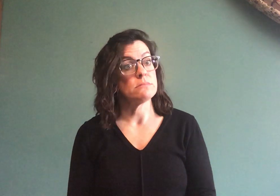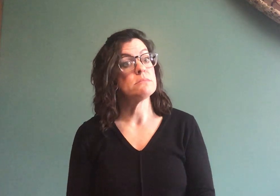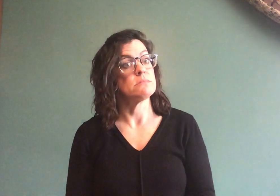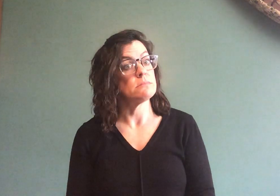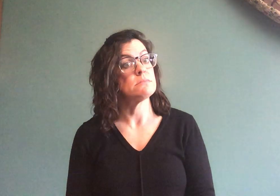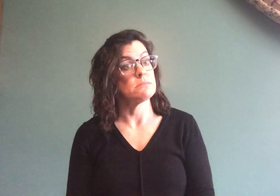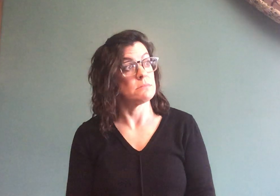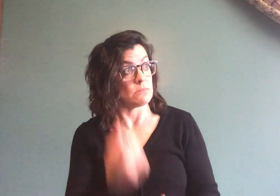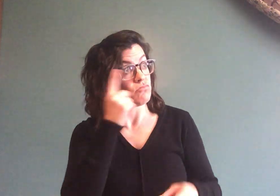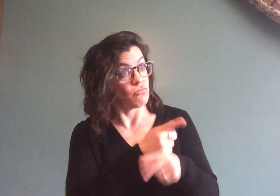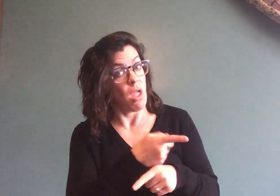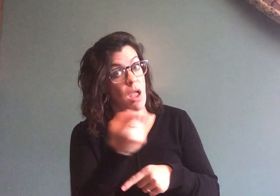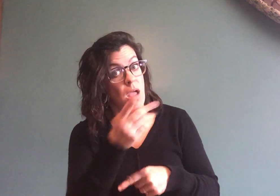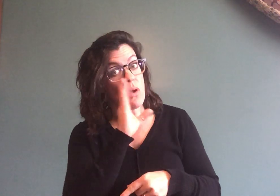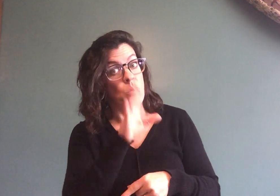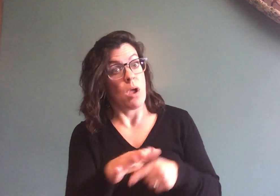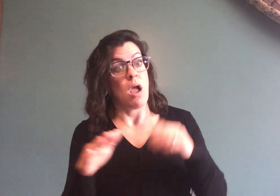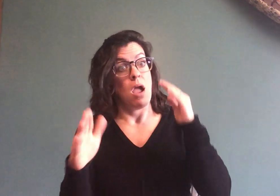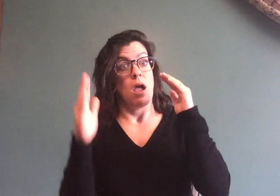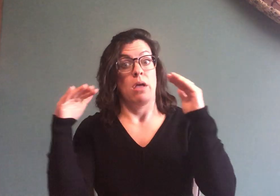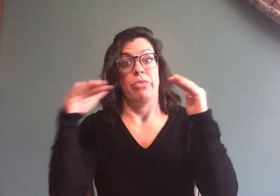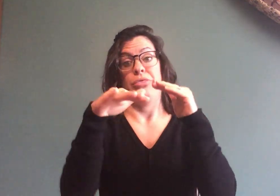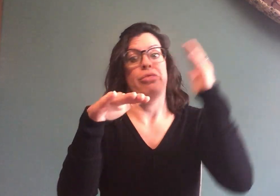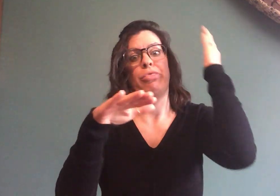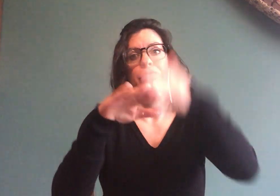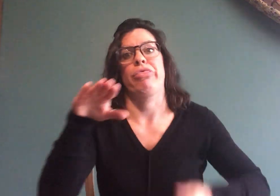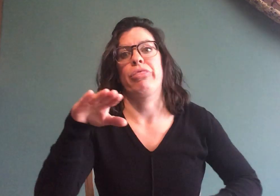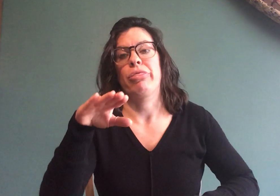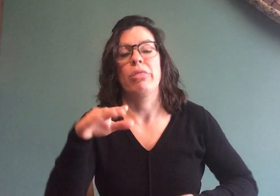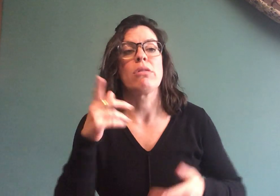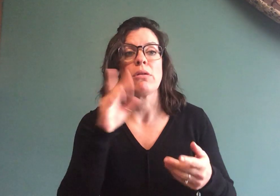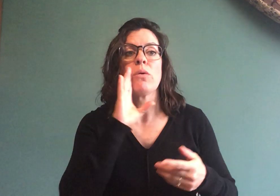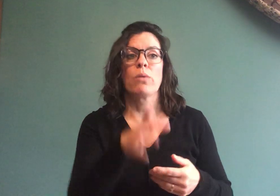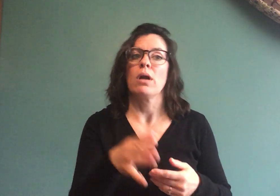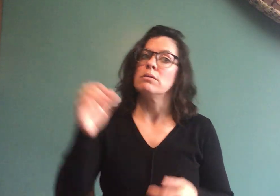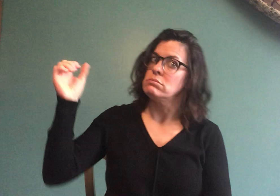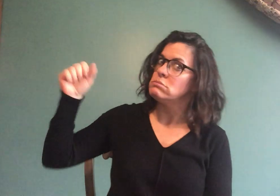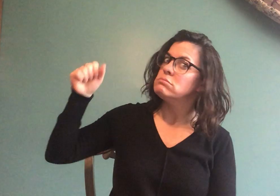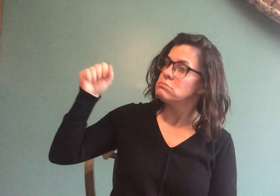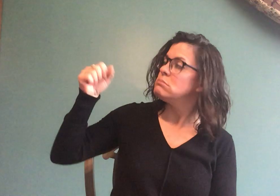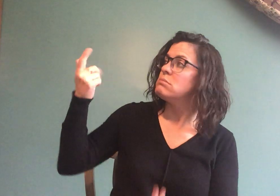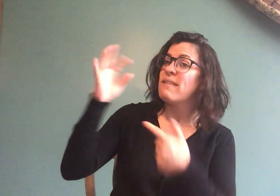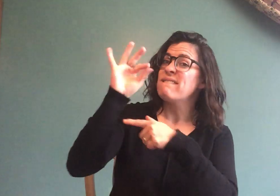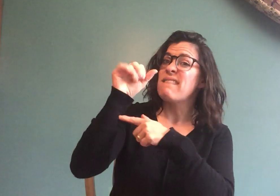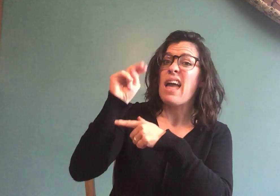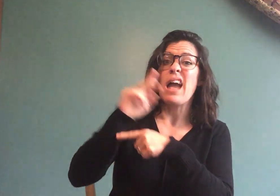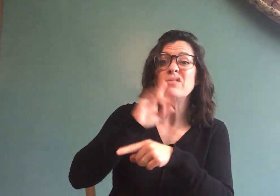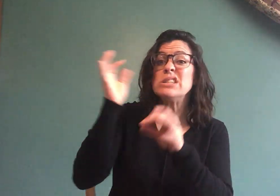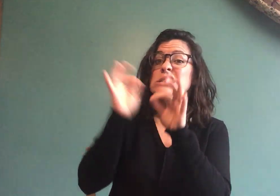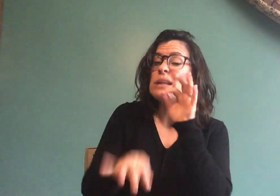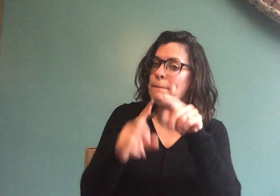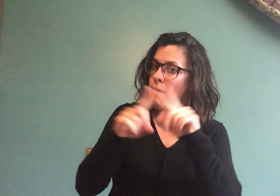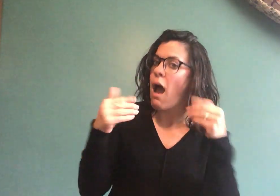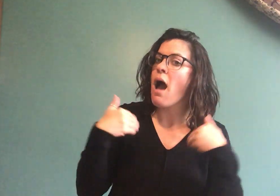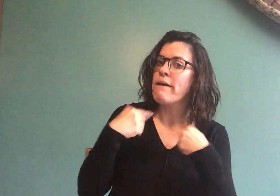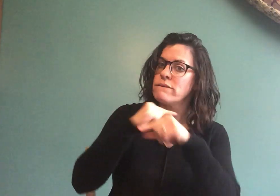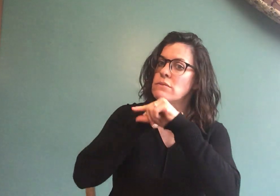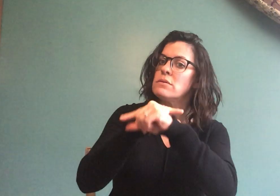guard right there. All right. So let me get back to here. All right. And we're talking about machine guards.